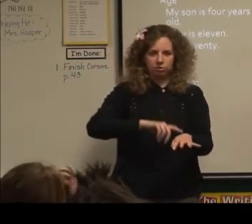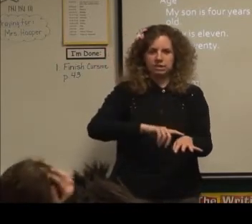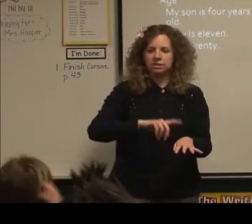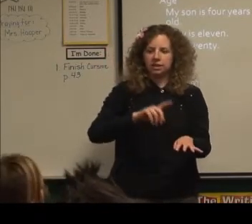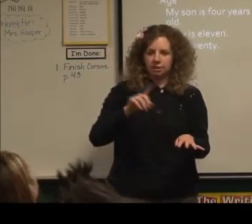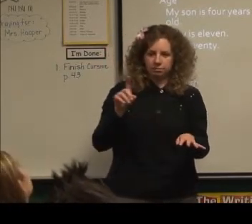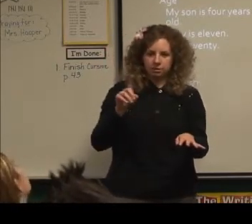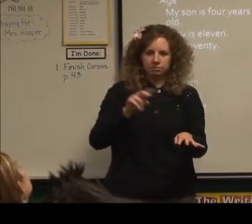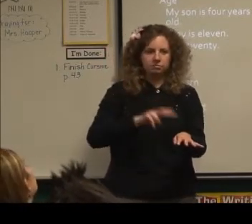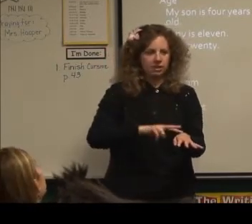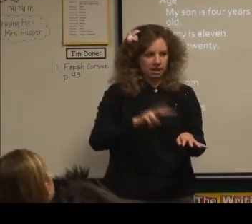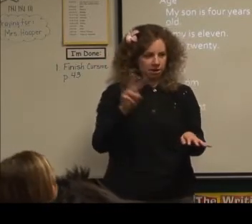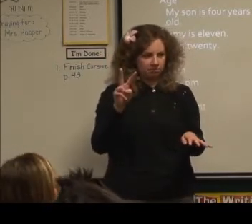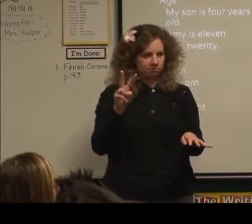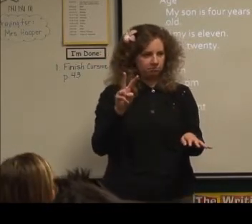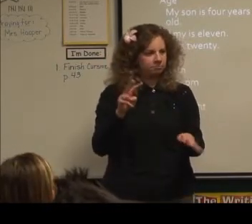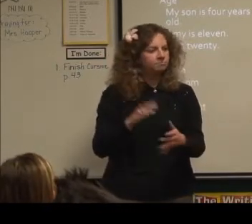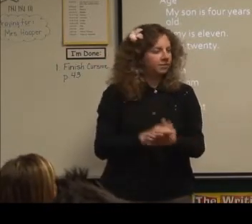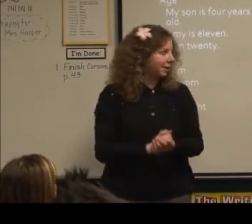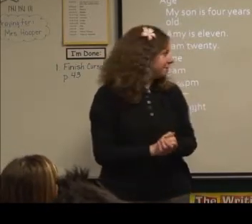rest of the times here. Okay?